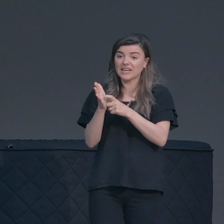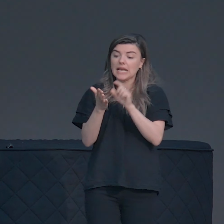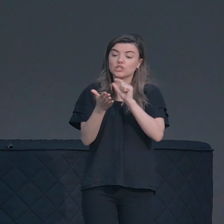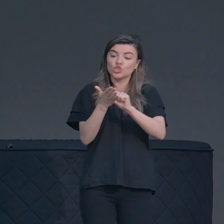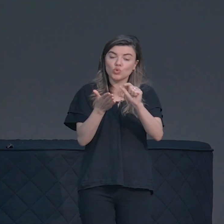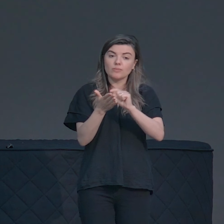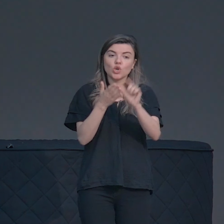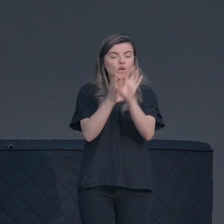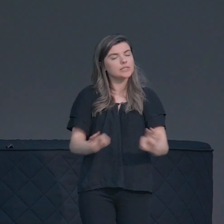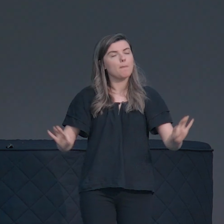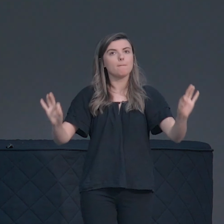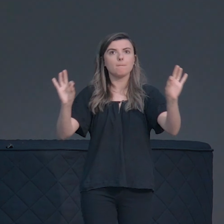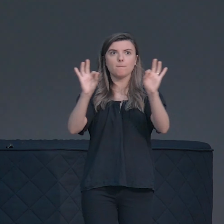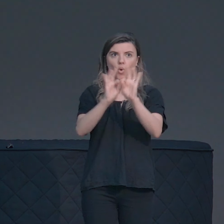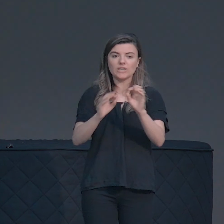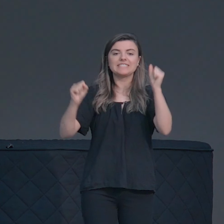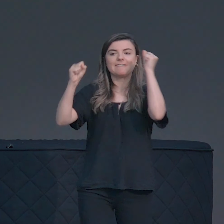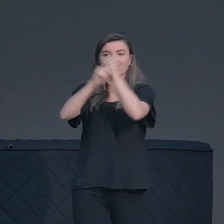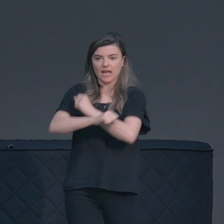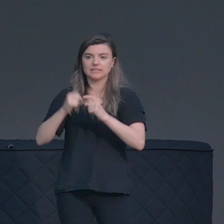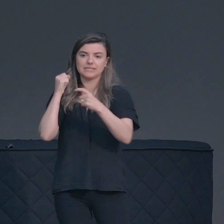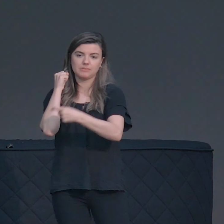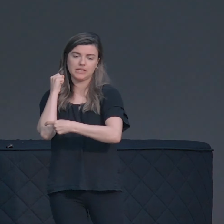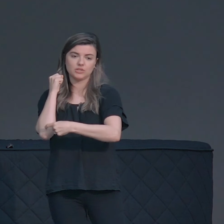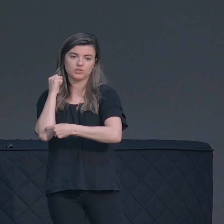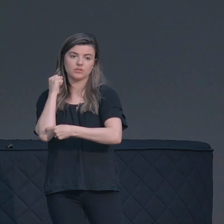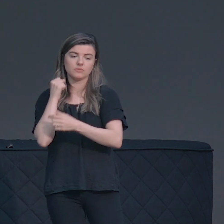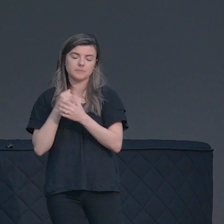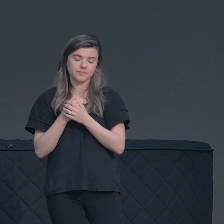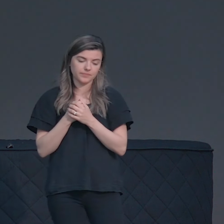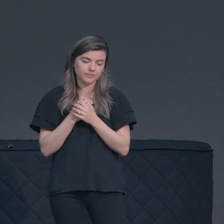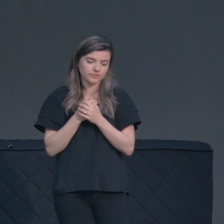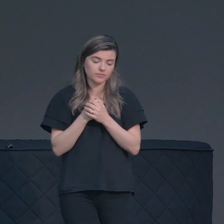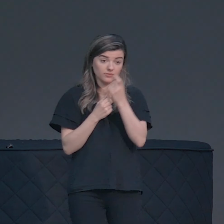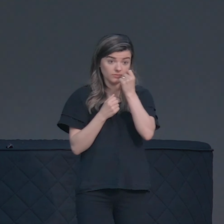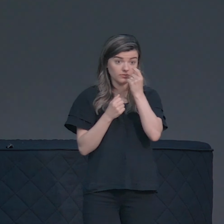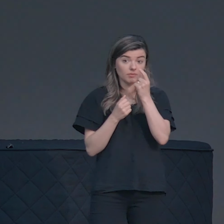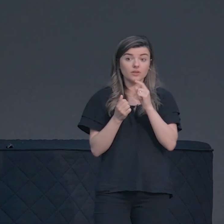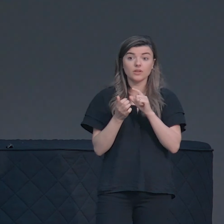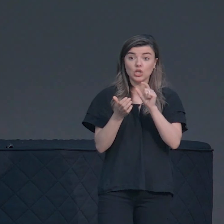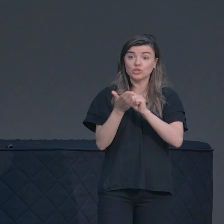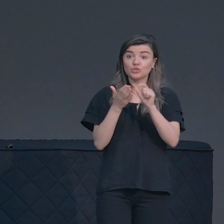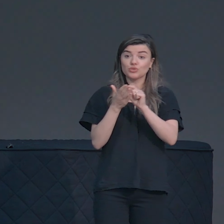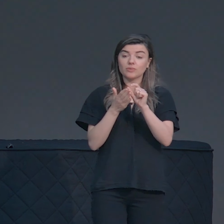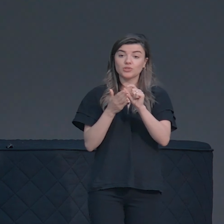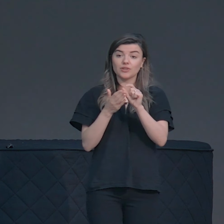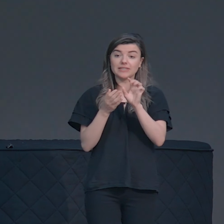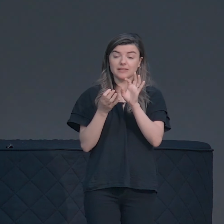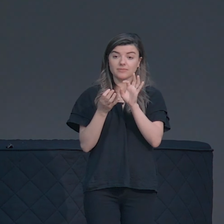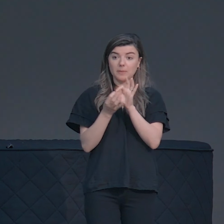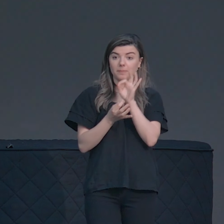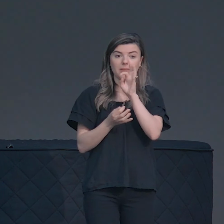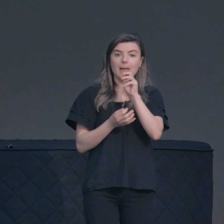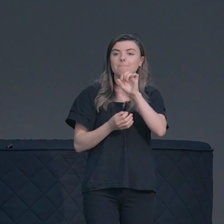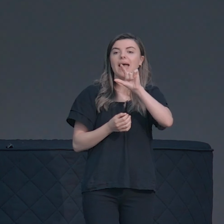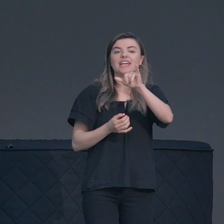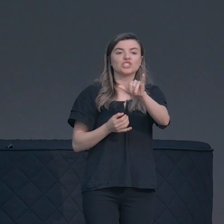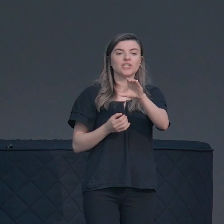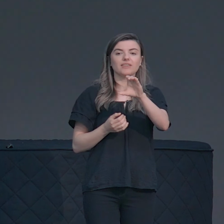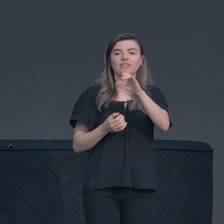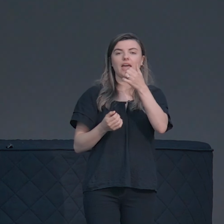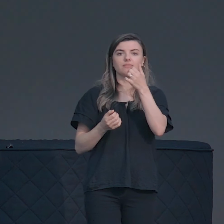Scripture in our battle with temptation. And now, Scripture is no magic mantra that repels